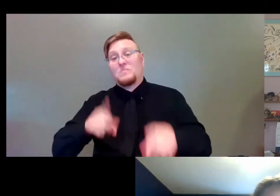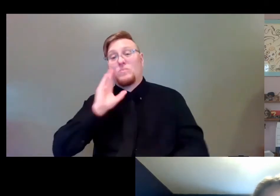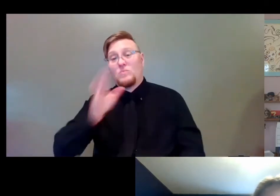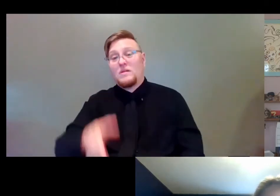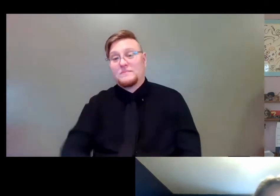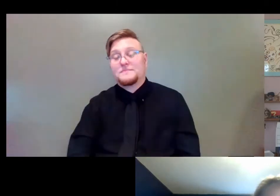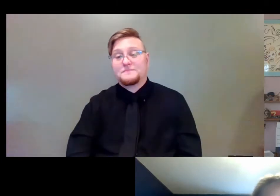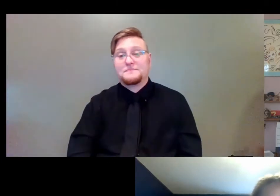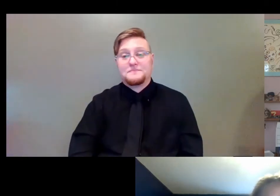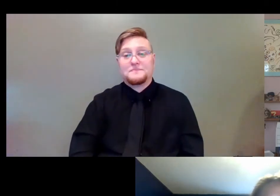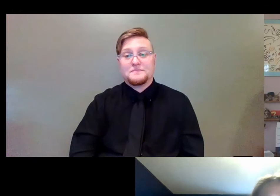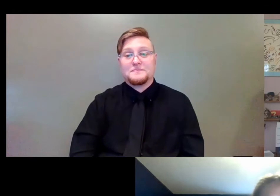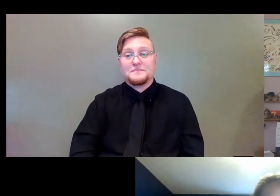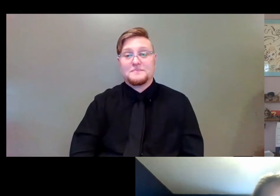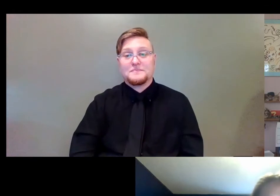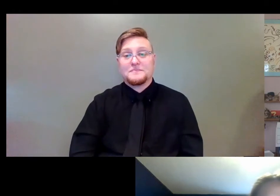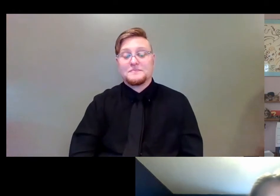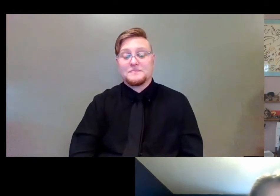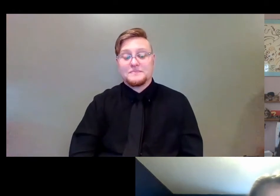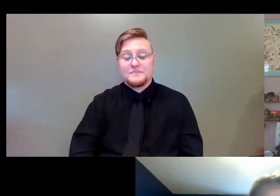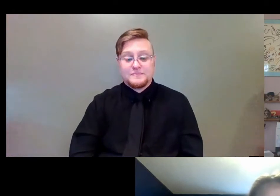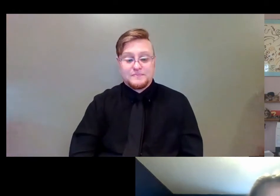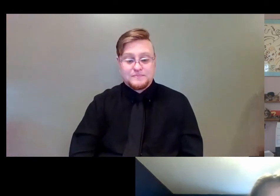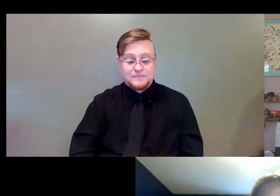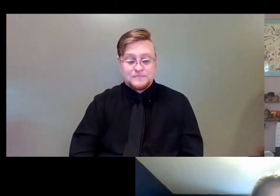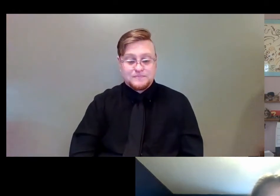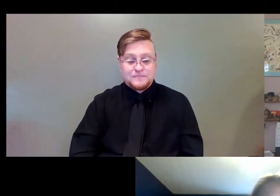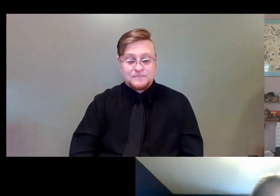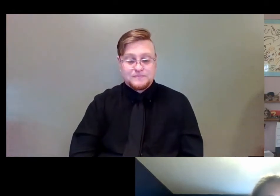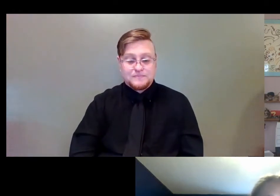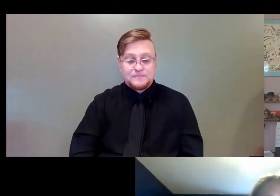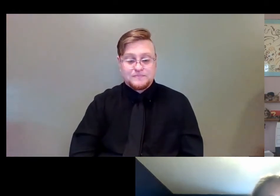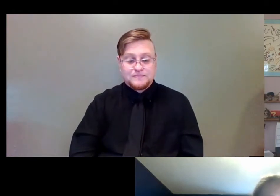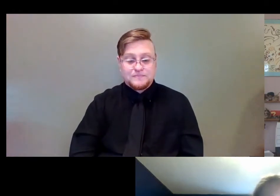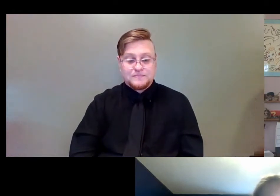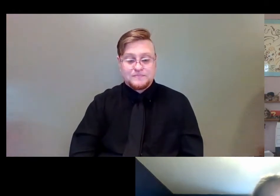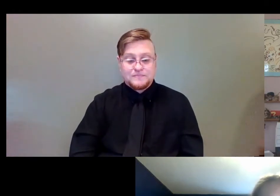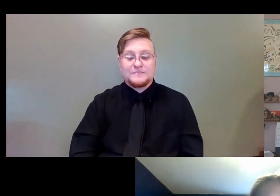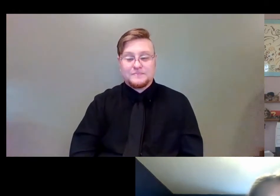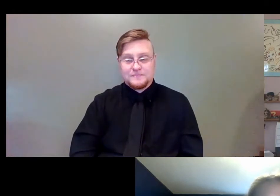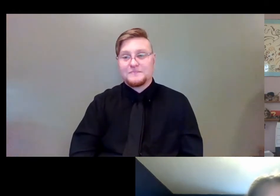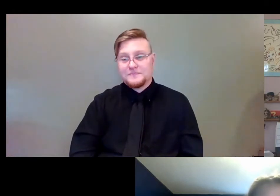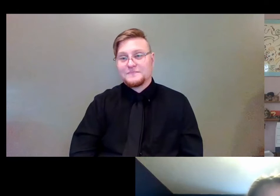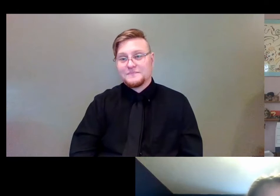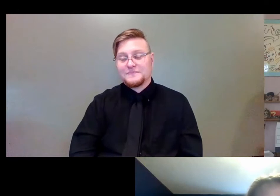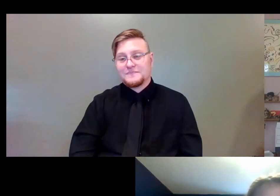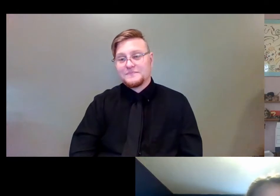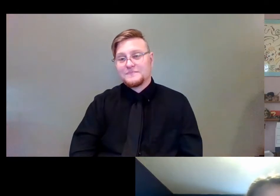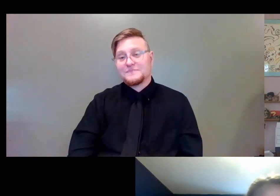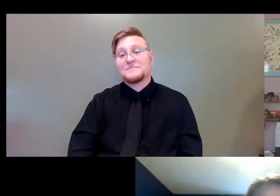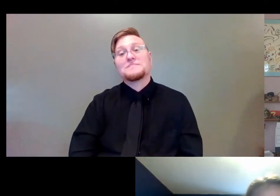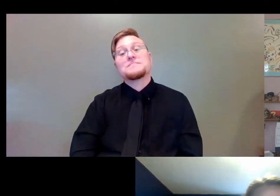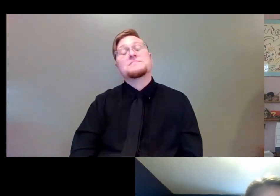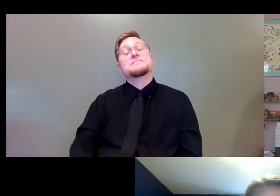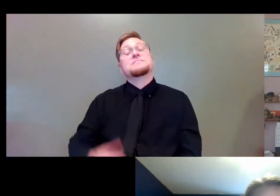Thank you. We have a question from Katie. What do you hope to see continue to improve over the next 30 years under